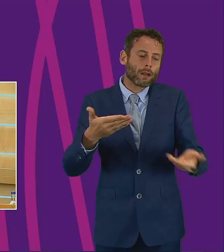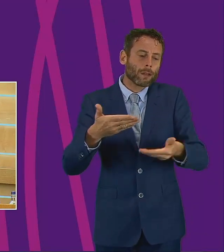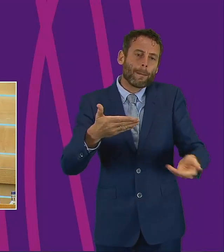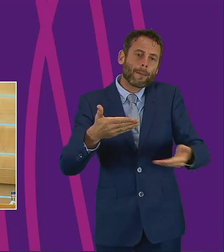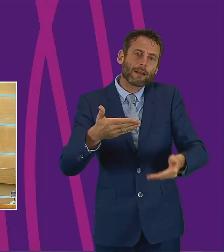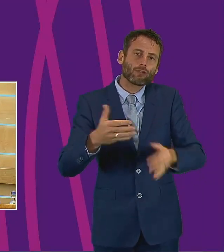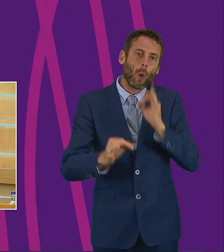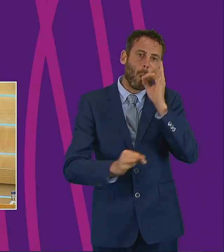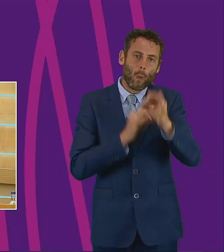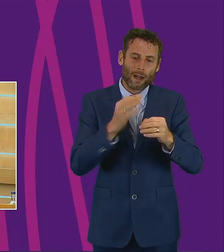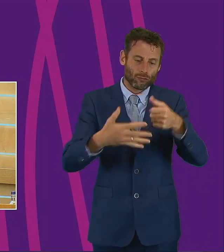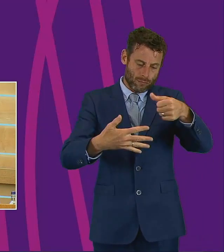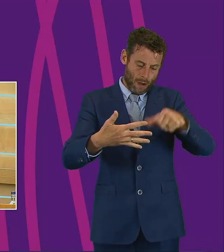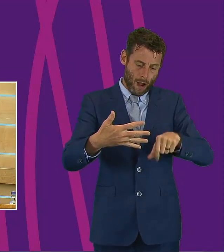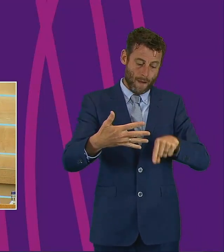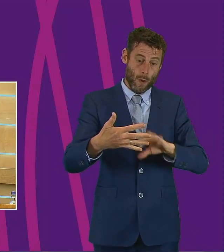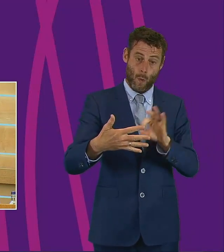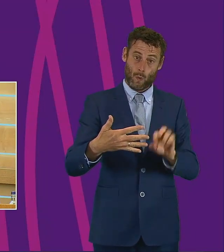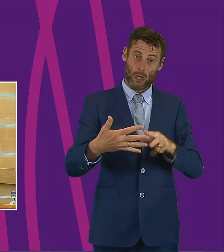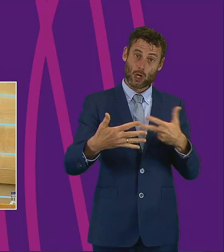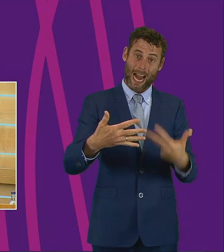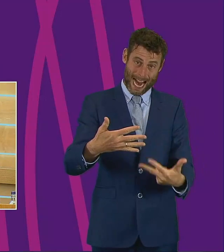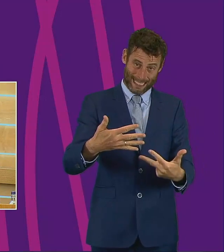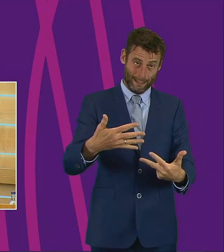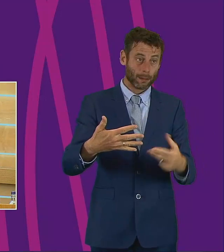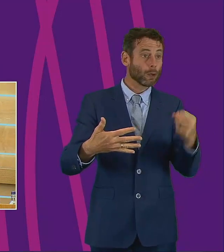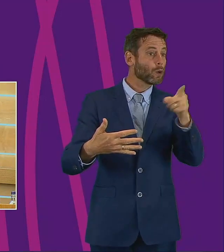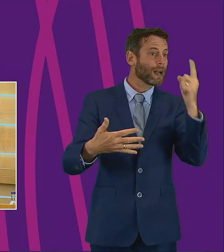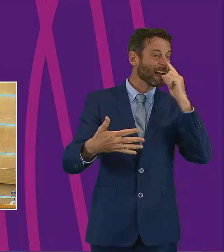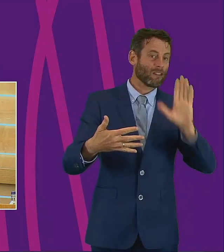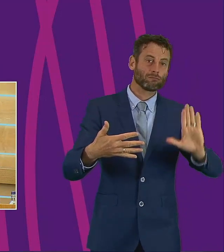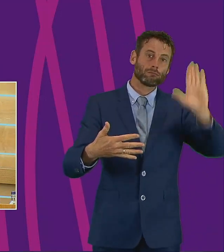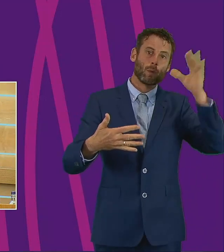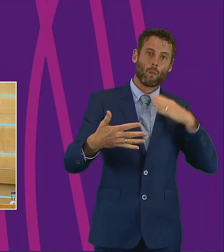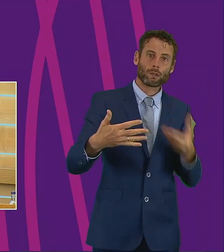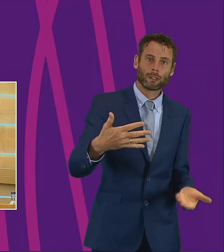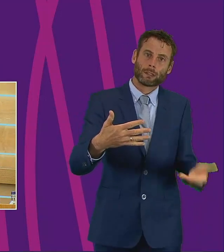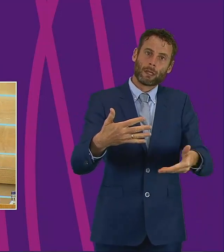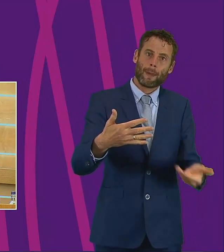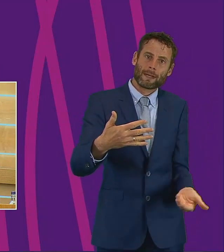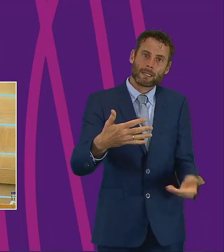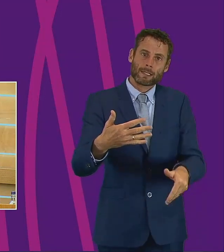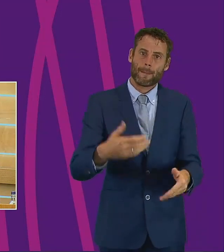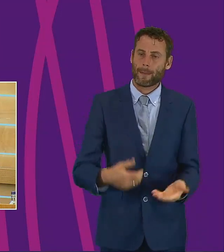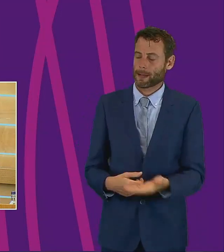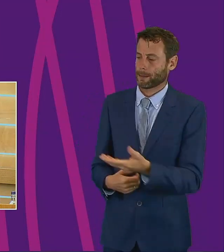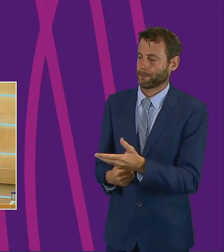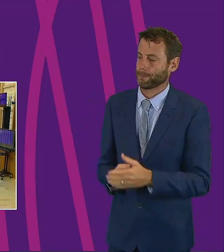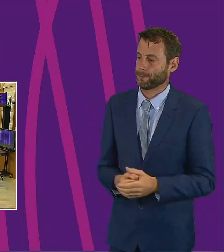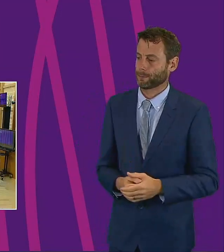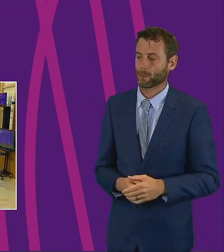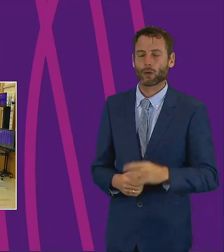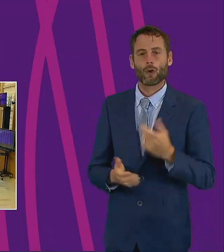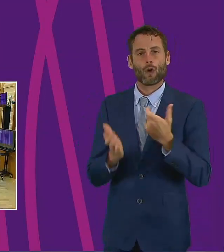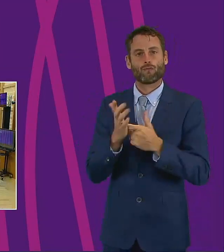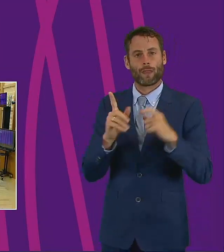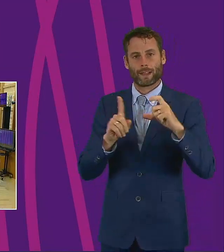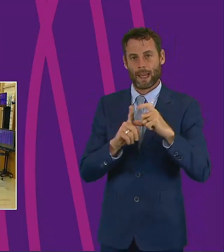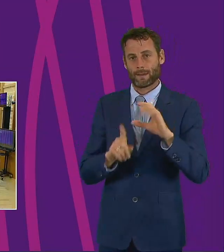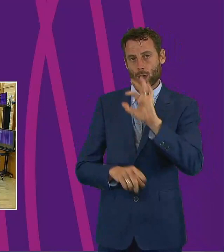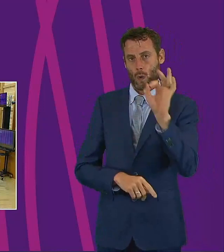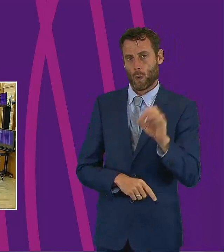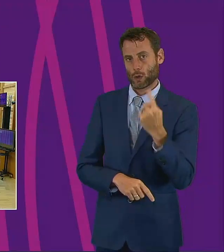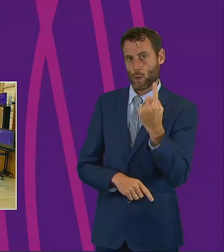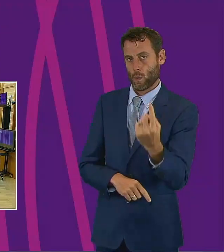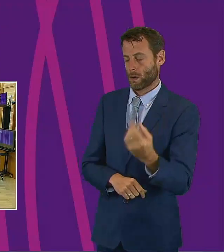However, you can press your button if you wish a supplementary at any point, in fact, as soon as possible. Question number 1, Ruth Davidson. Thank you, Presiding